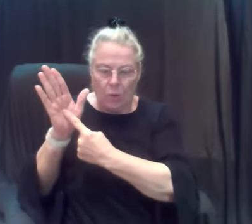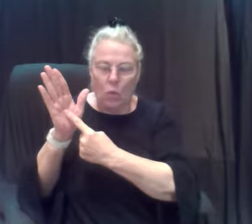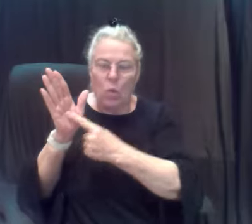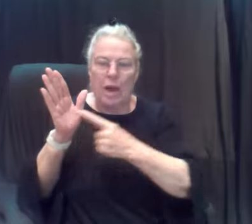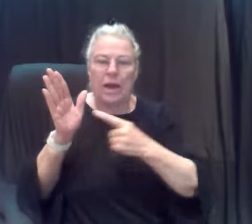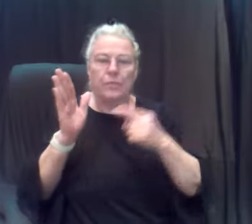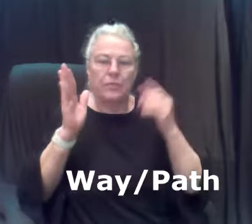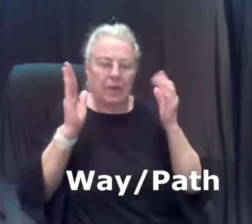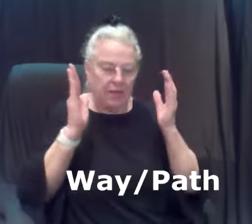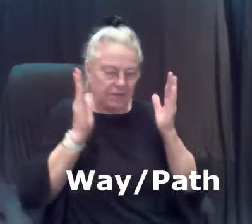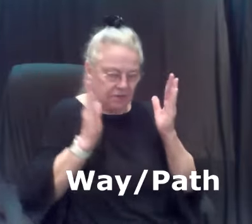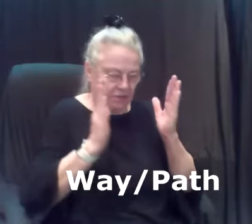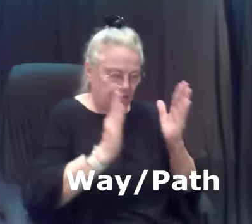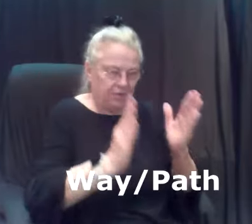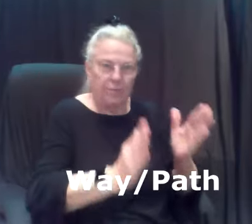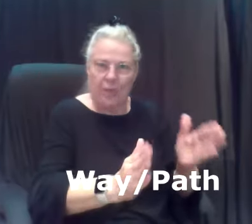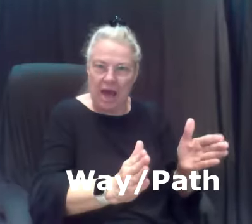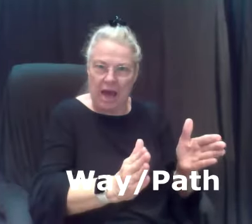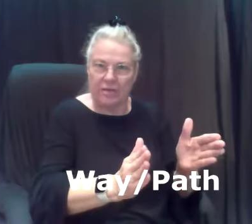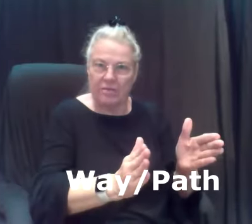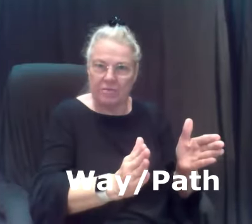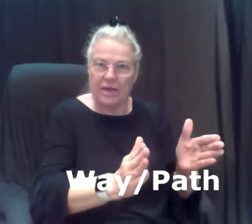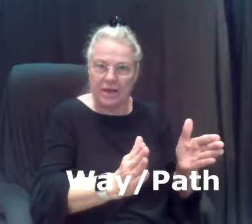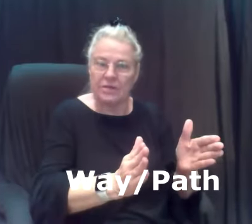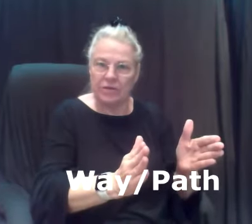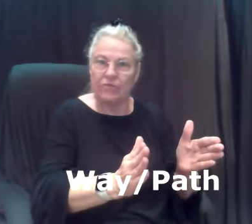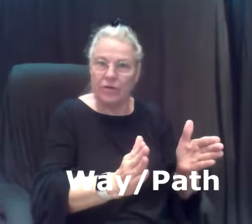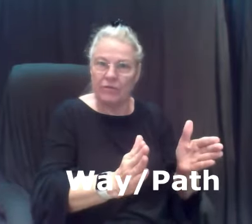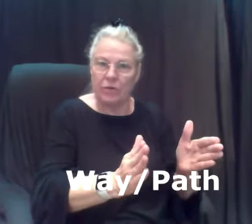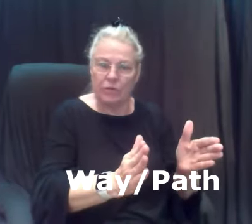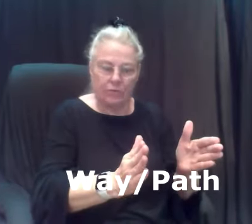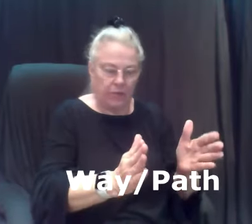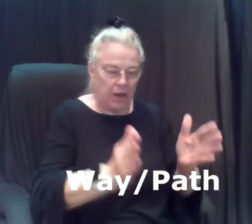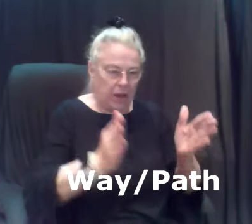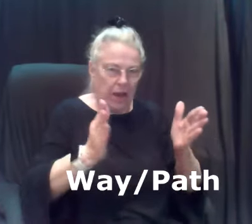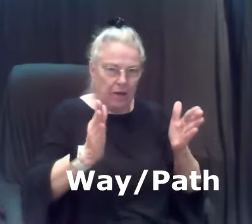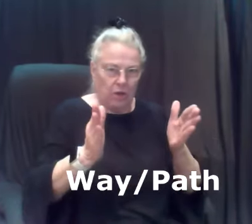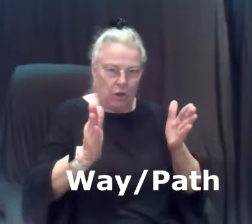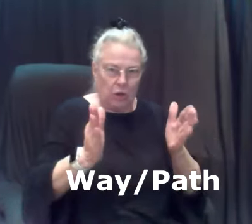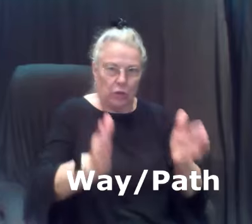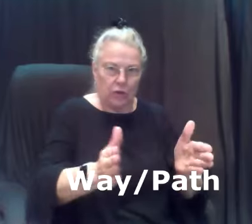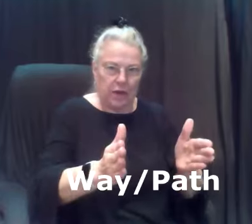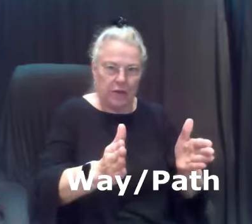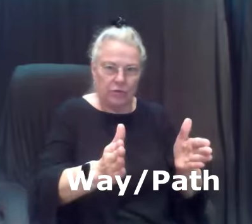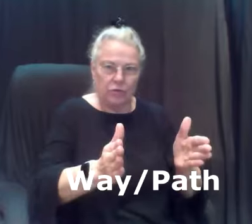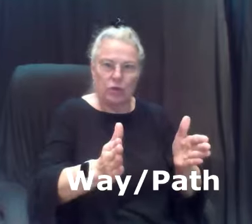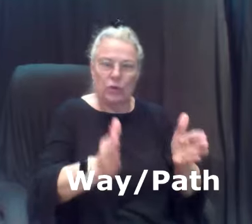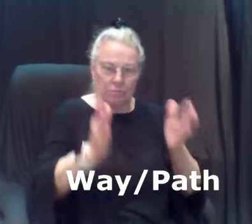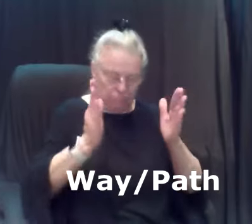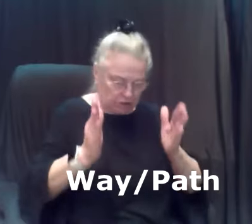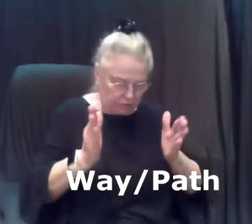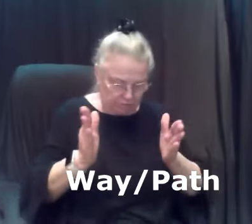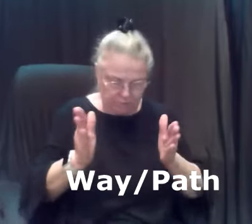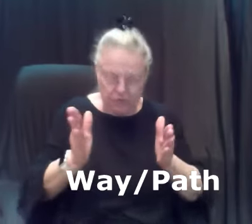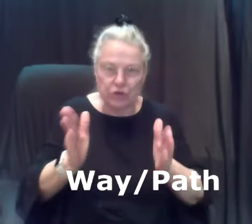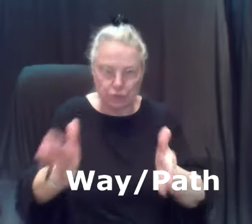way, and that's the path that is in front of you. And you can either do it just straight